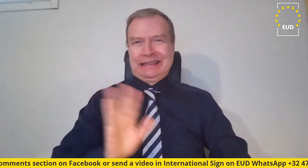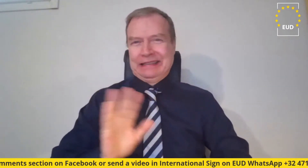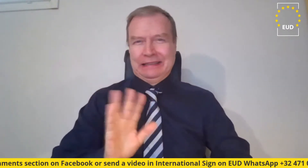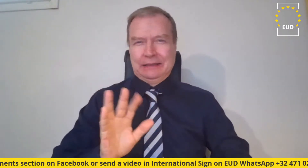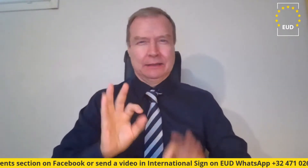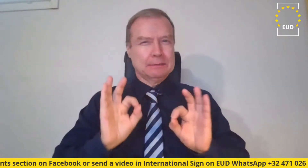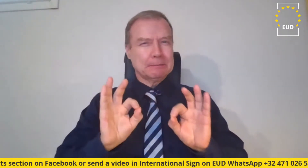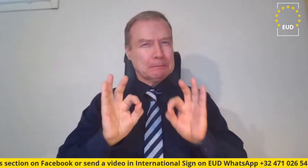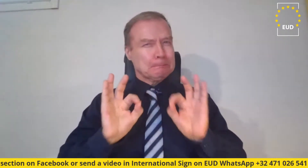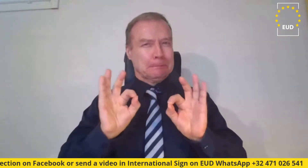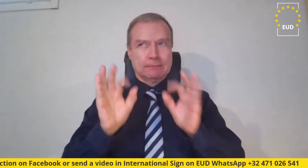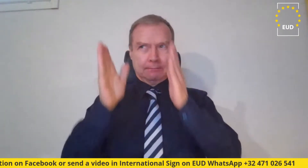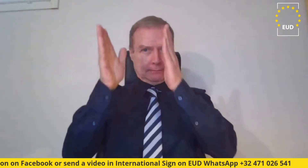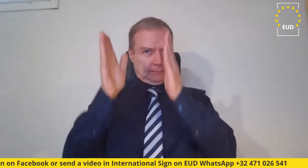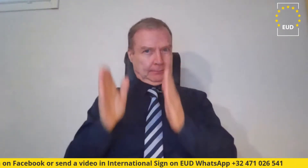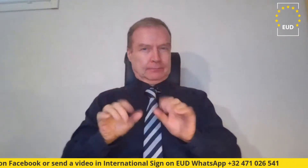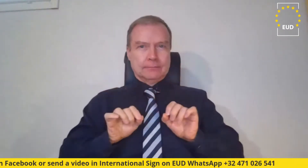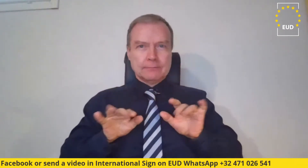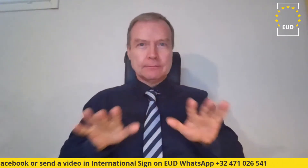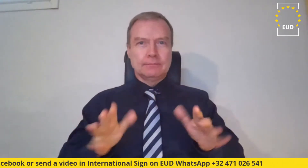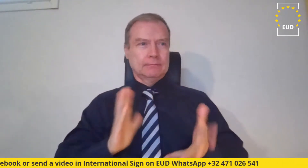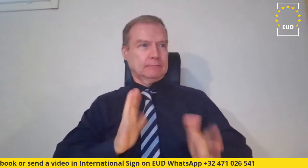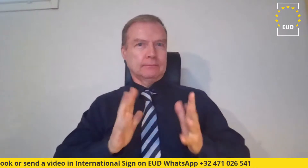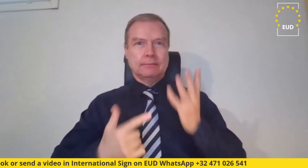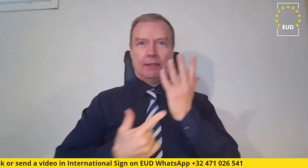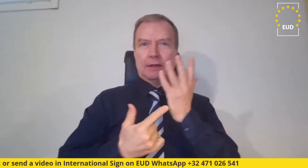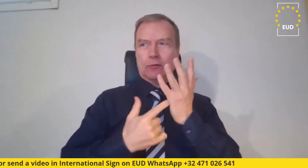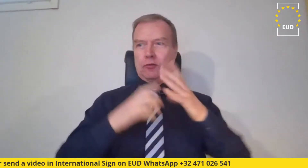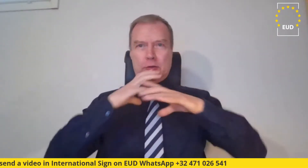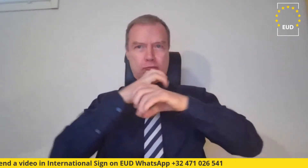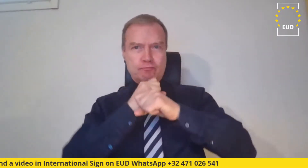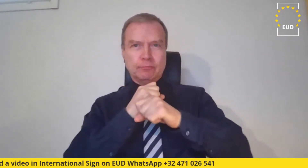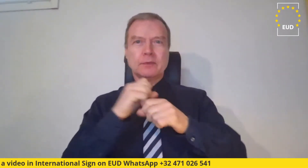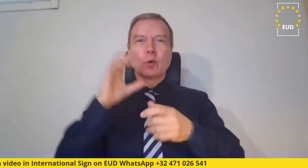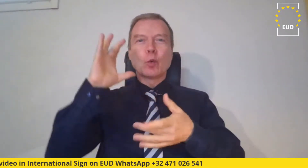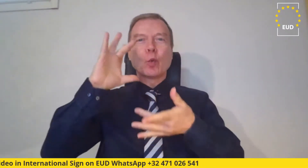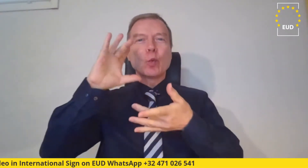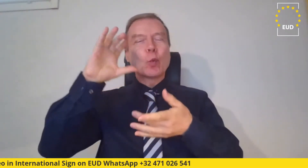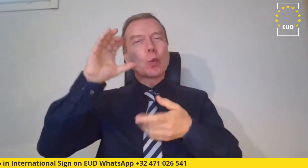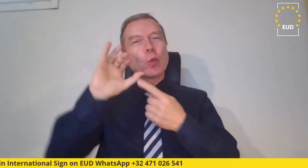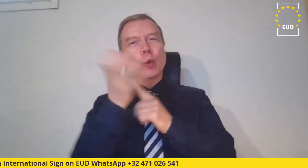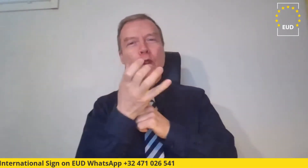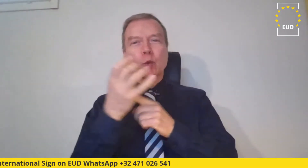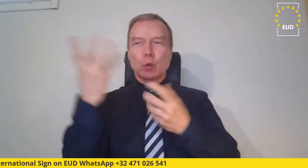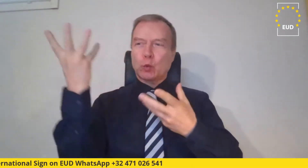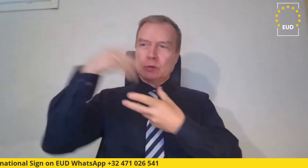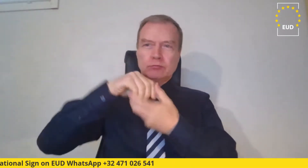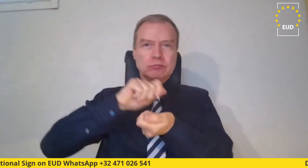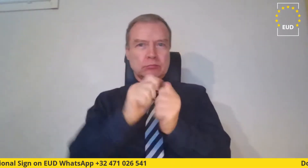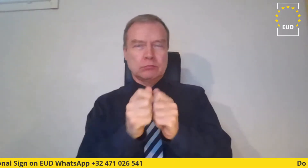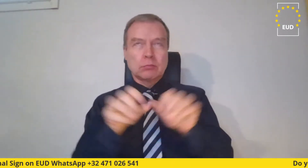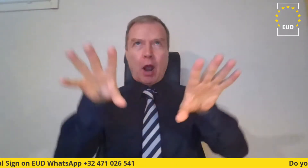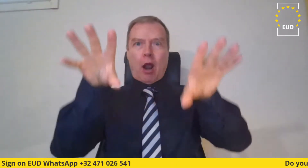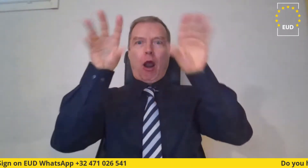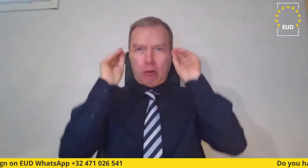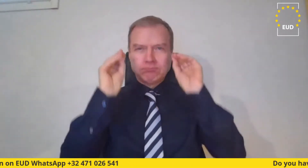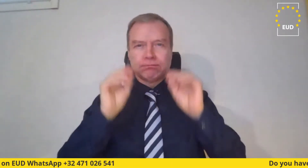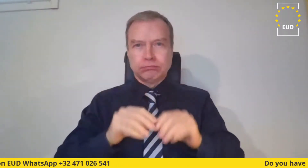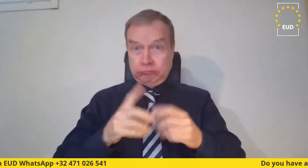importance of having the right interpreter for the TV. An interpreter that